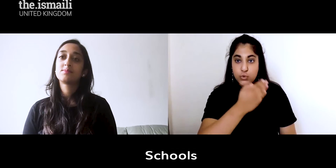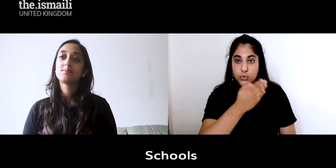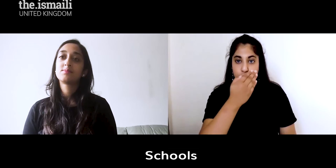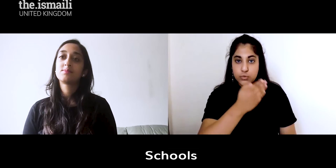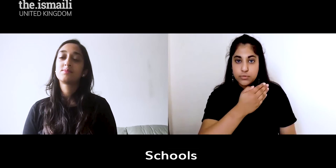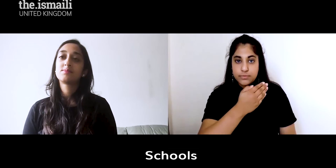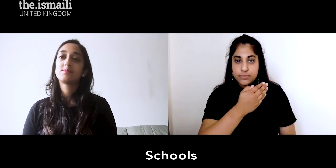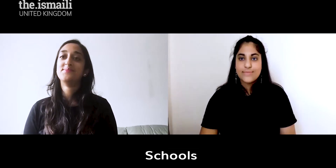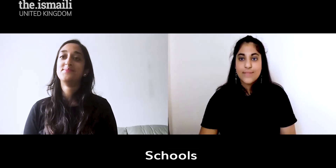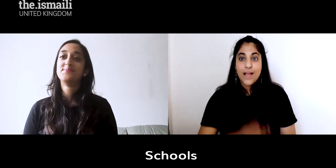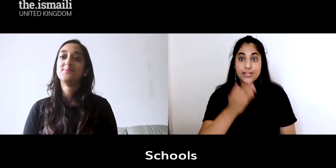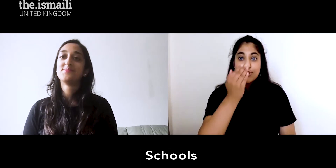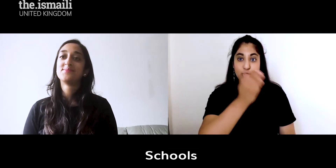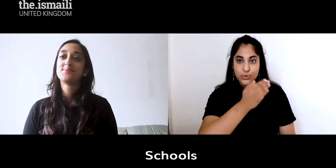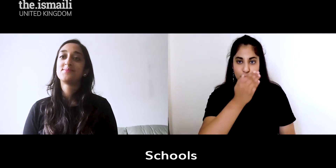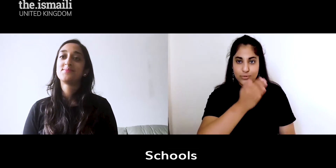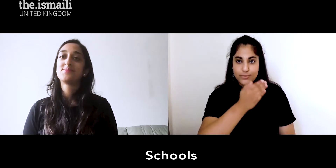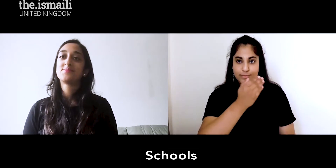School. School.